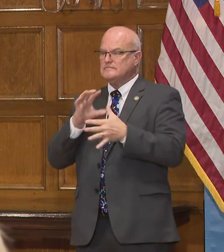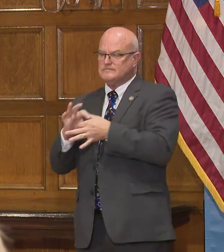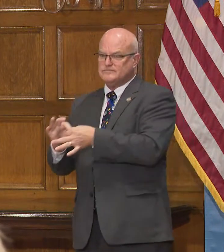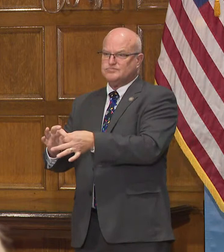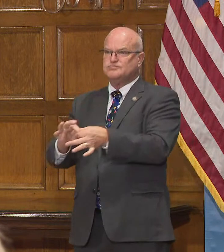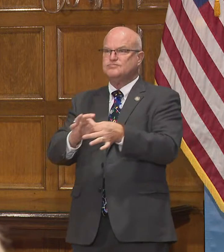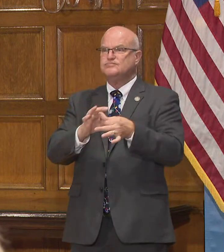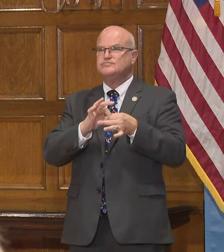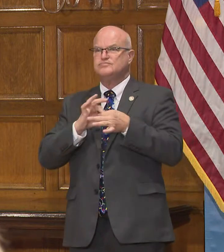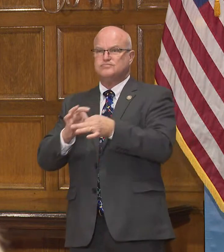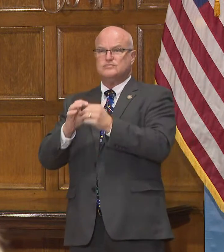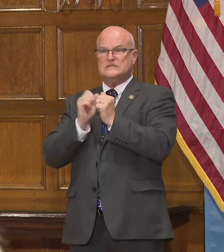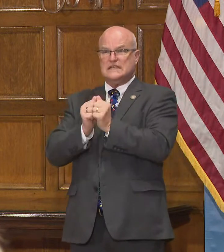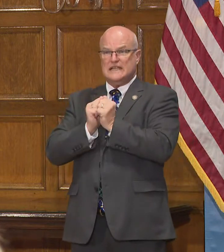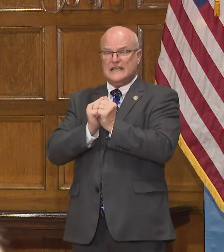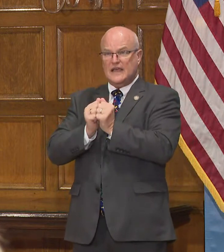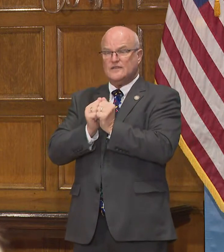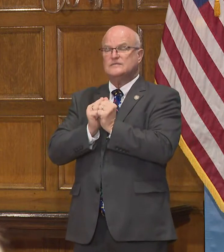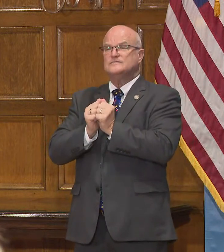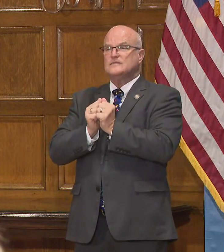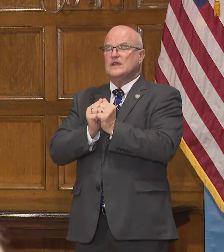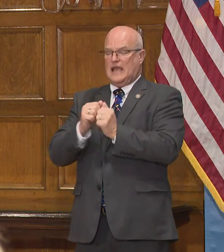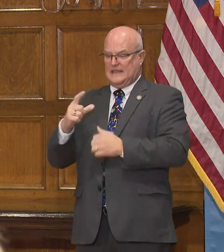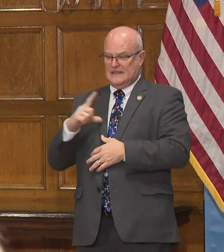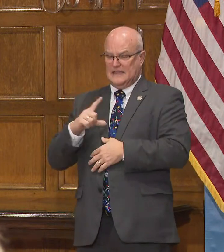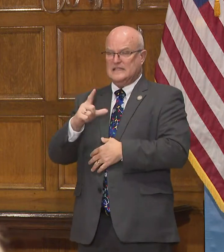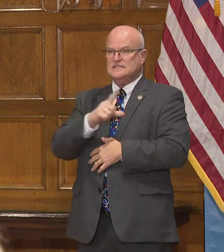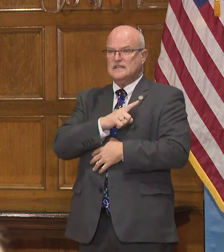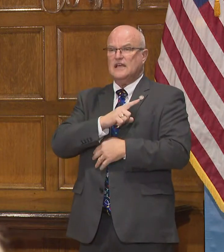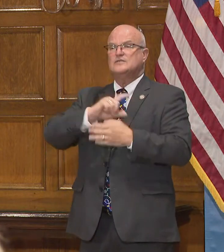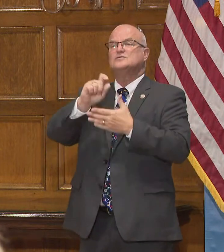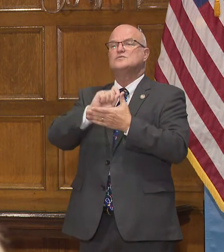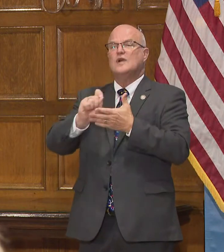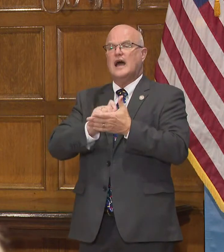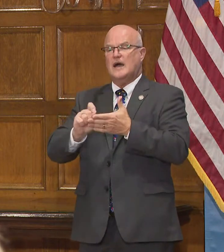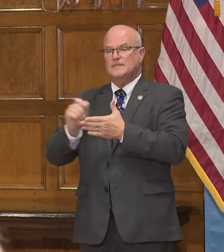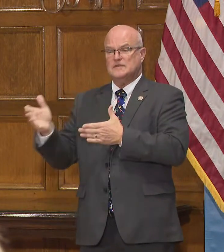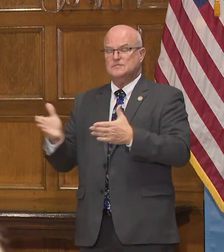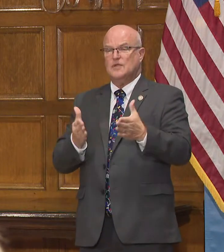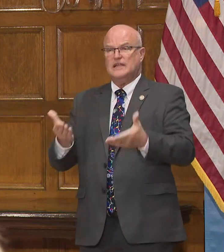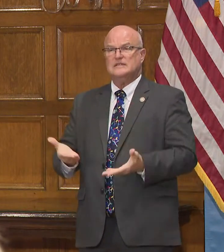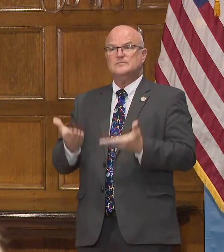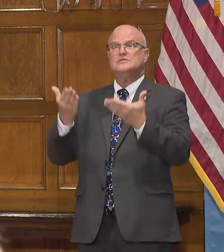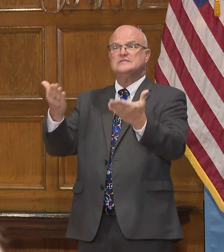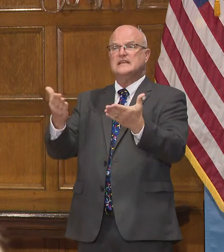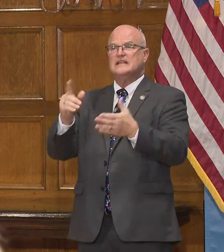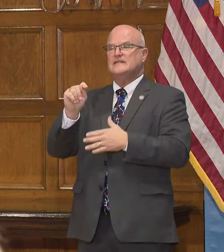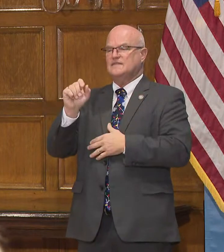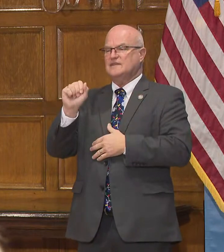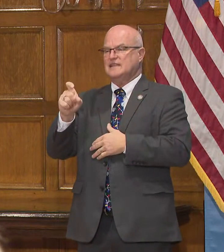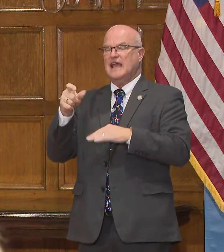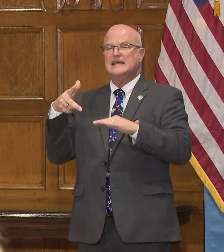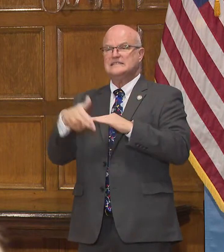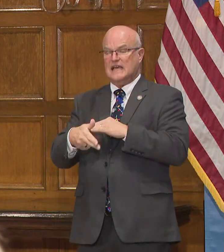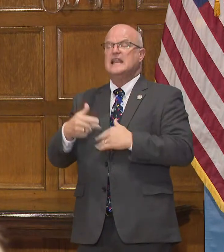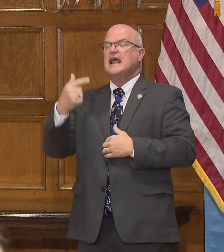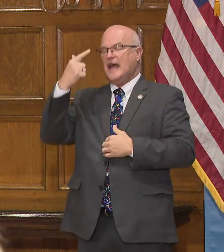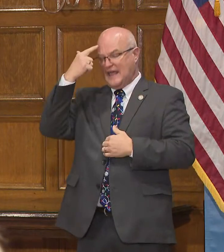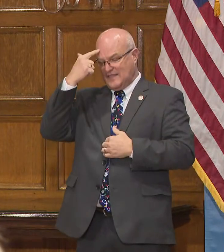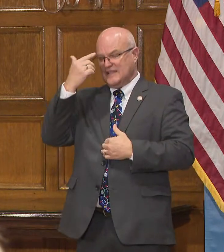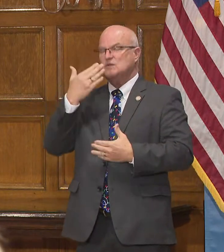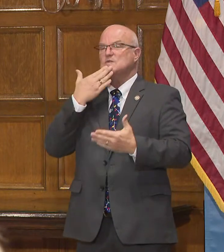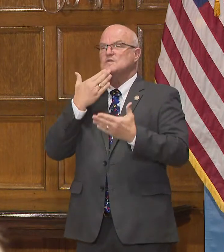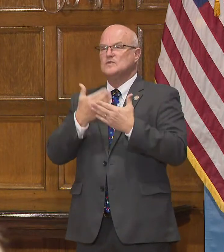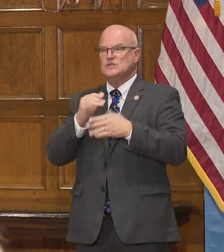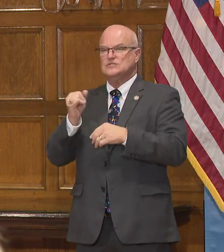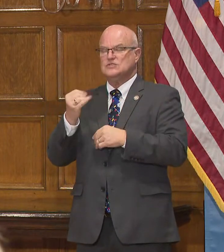effort with the legislature to draft this plan, to present it, And I think they're doing a good job of managing and keeping the